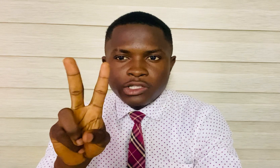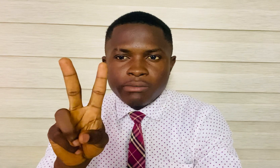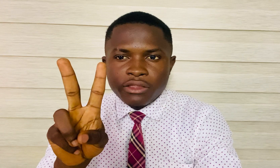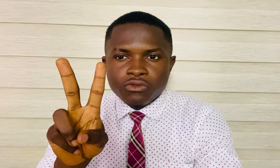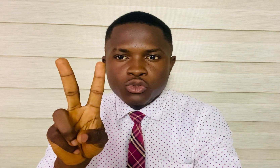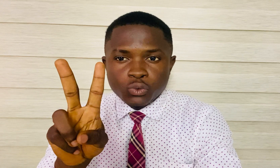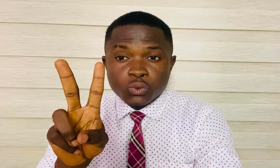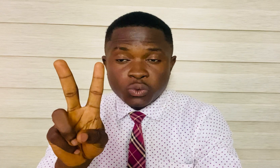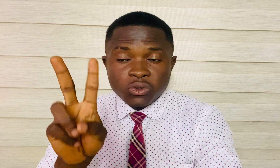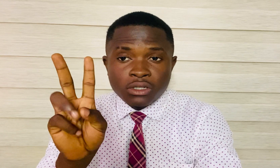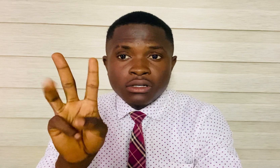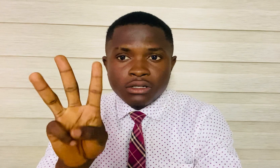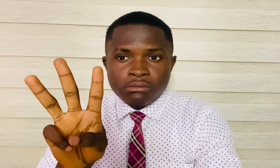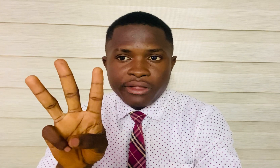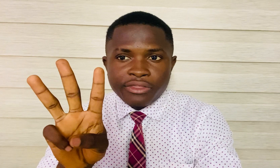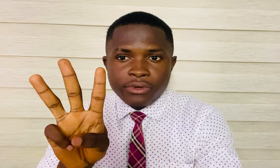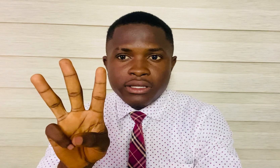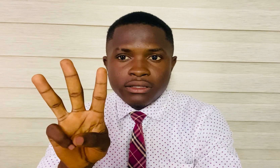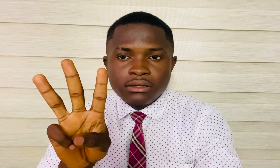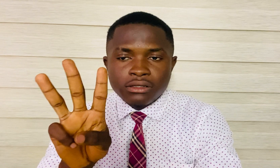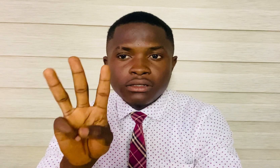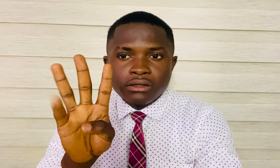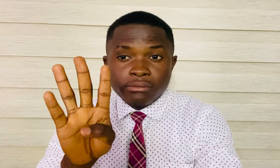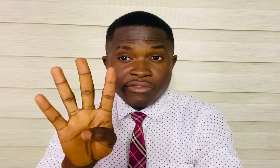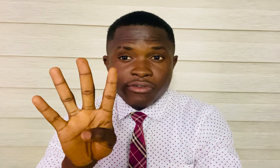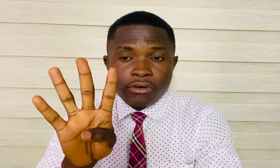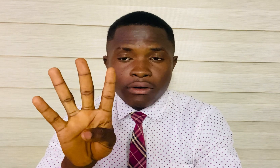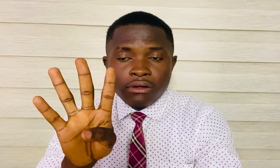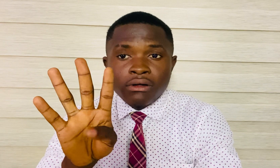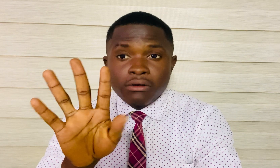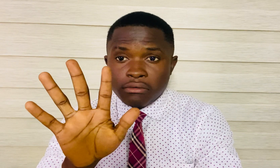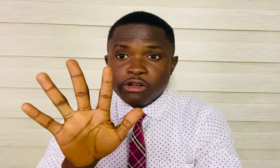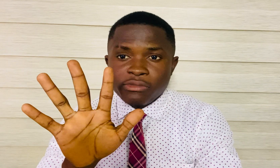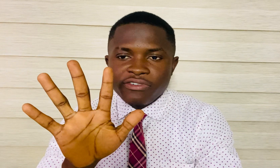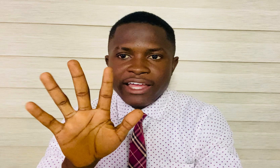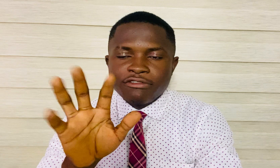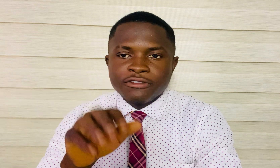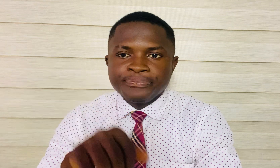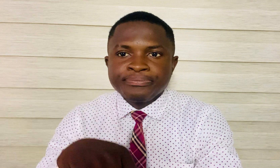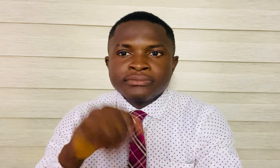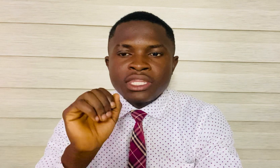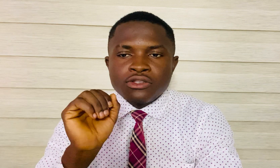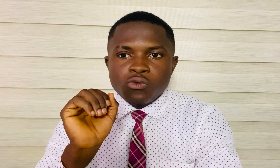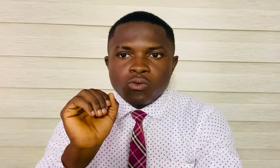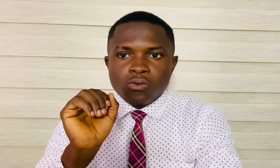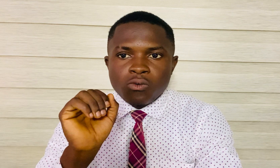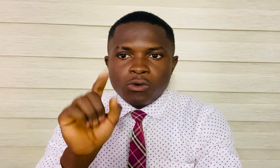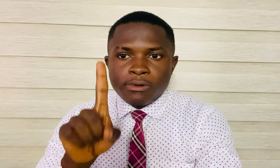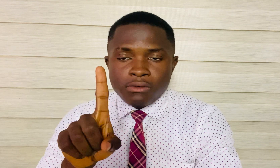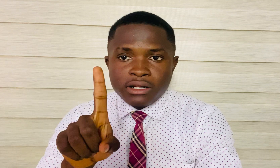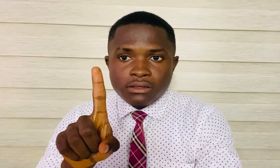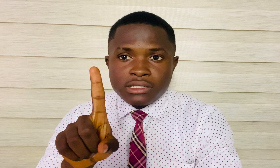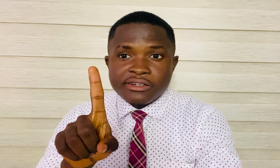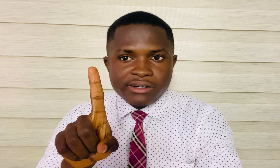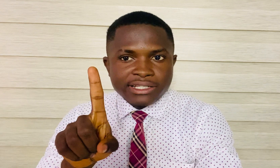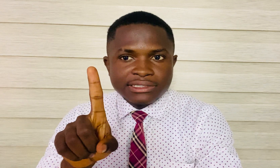number 2, number 3, number 4, oh, number 5. So number 1 is correct